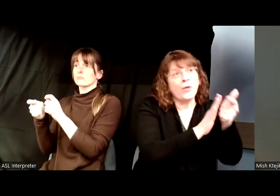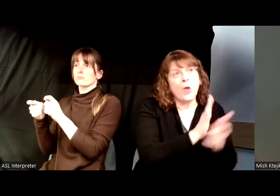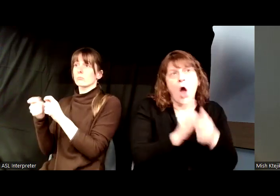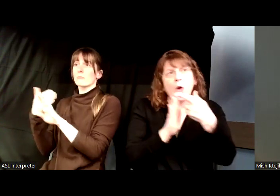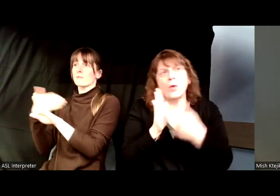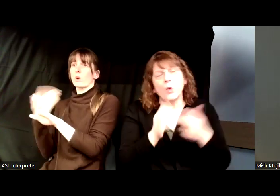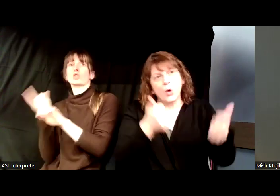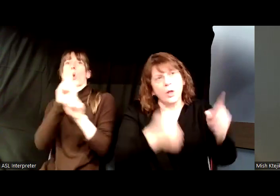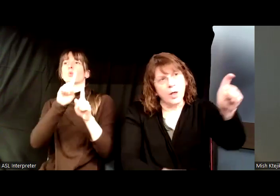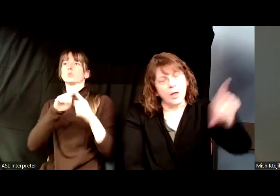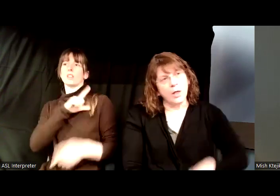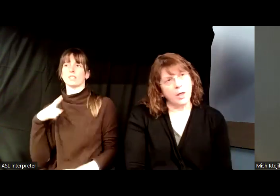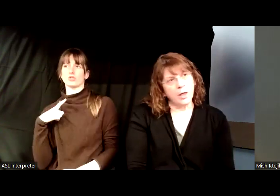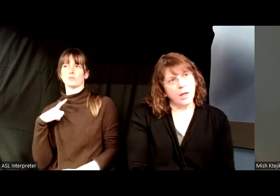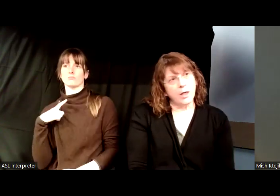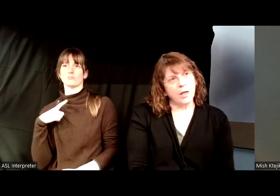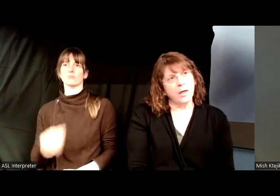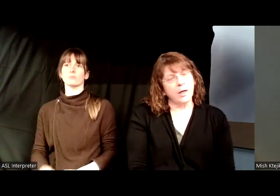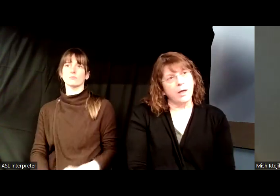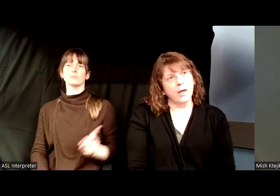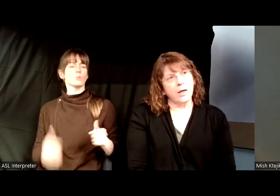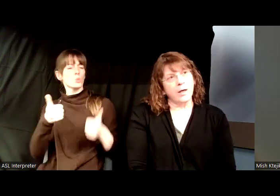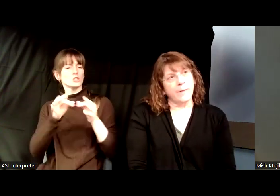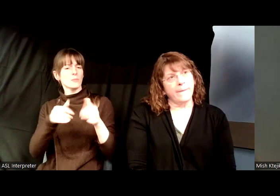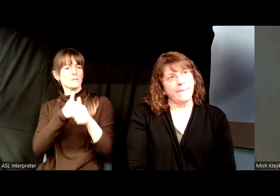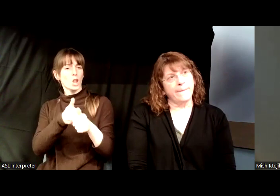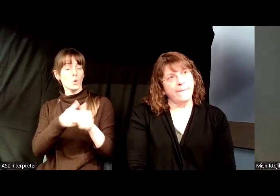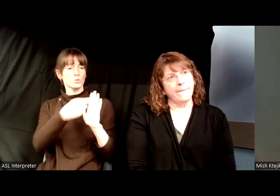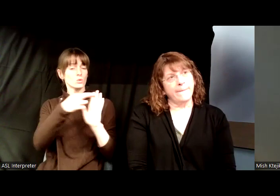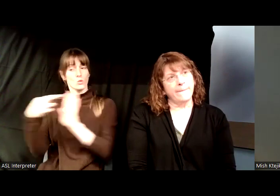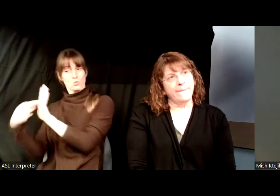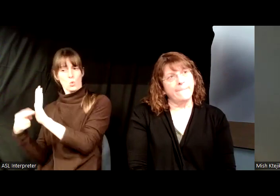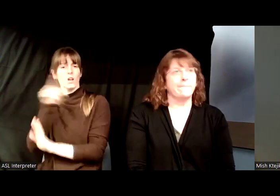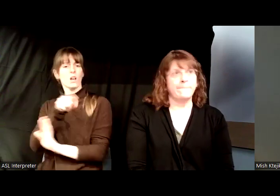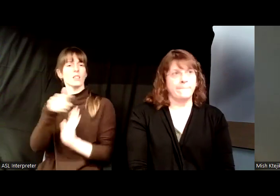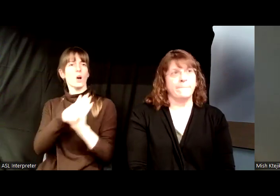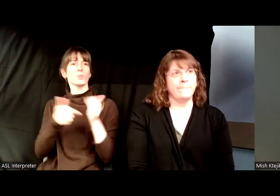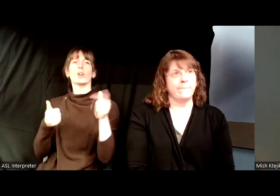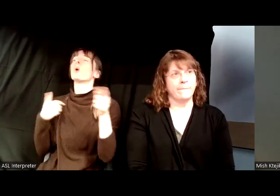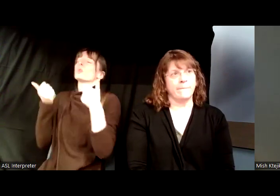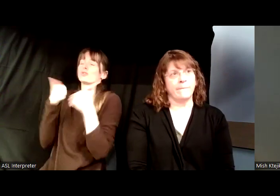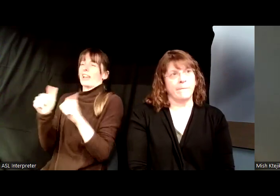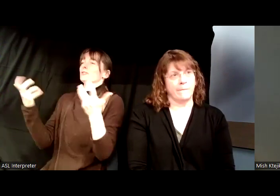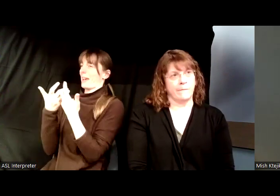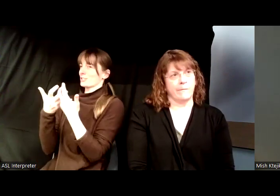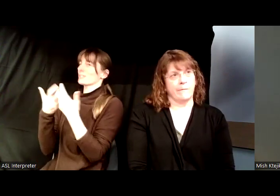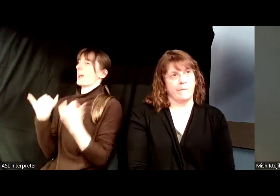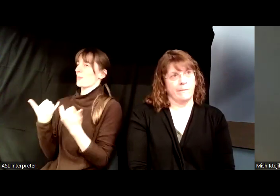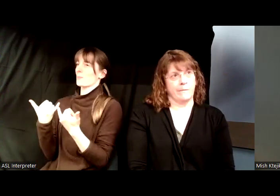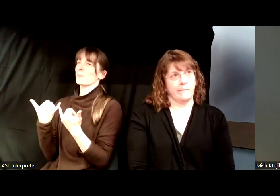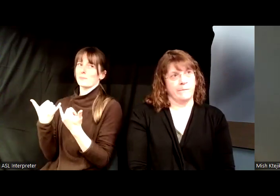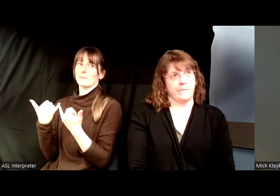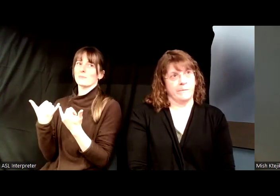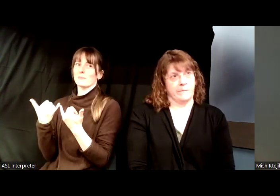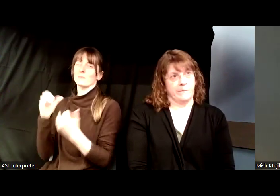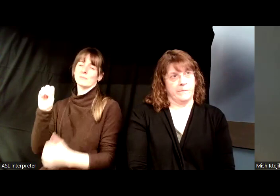which does the interpreter follow, a rule or the law? We're trying to mesh them together. So my understanding